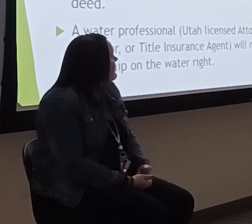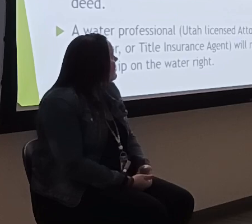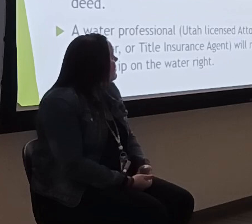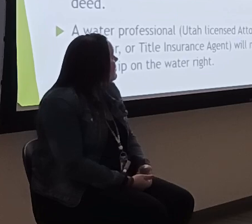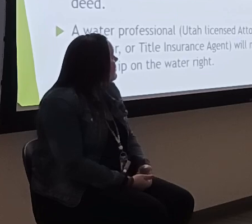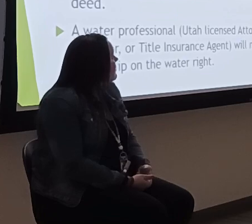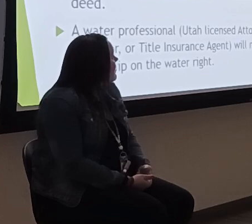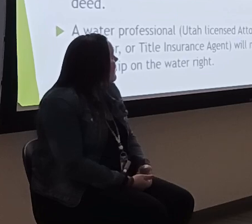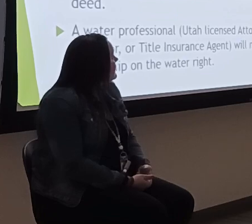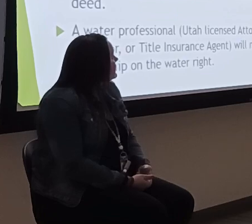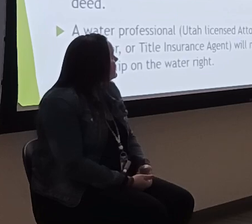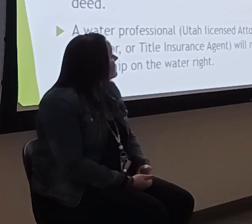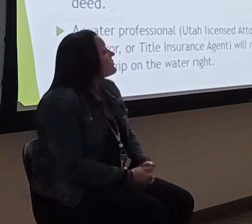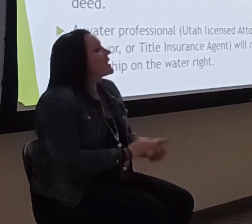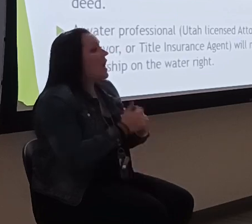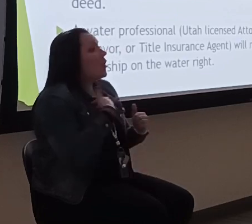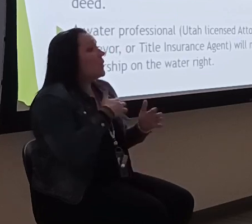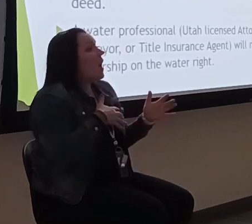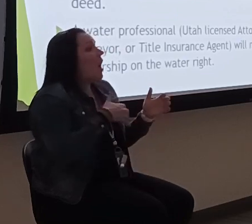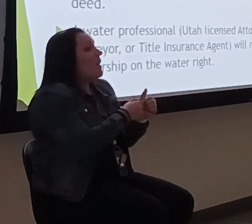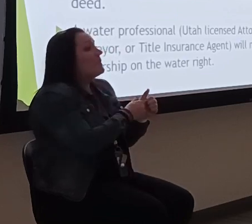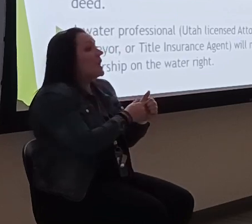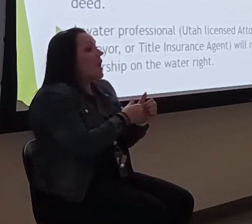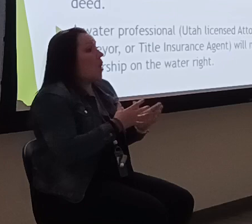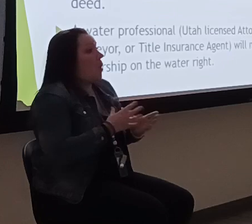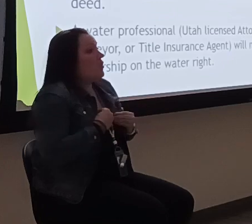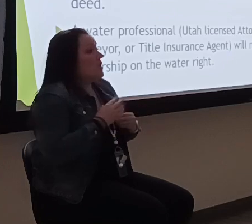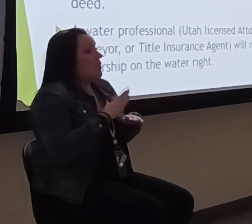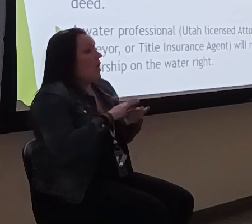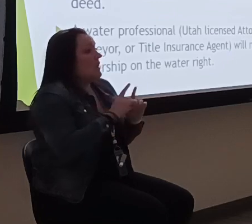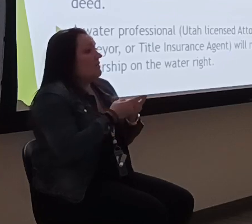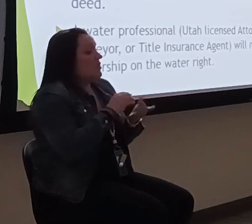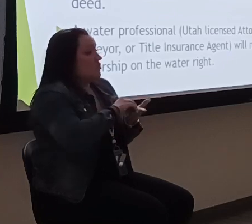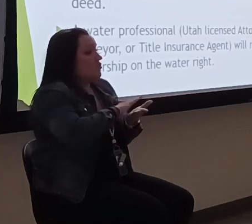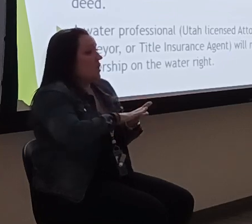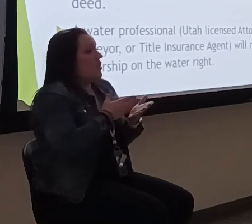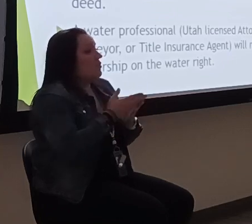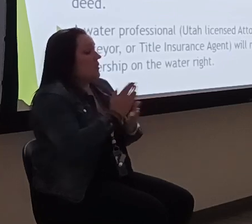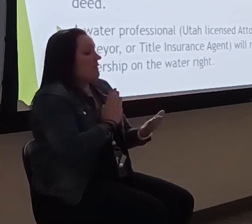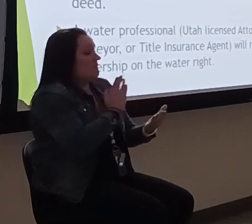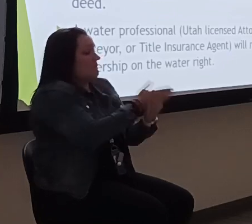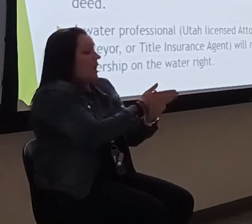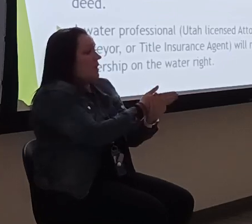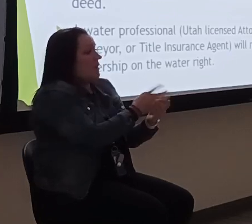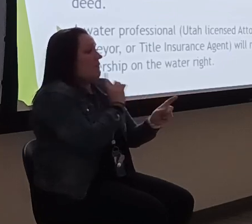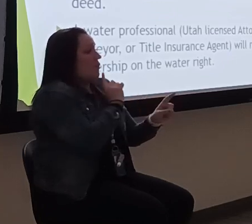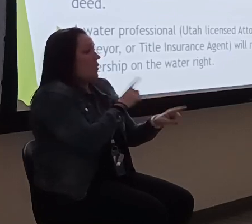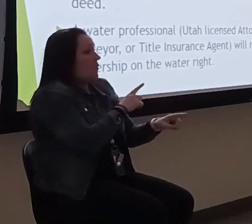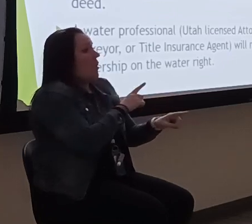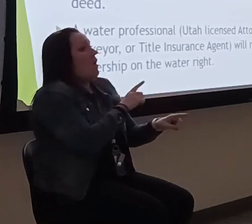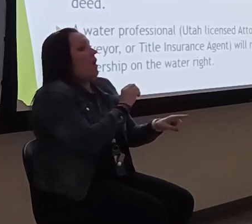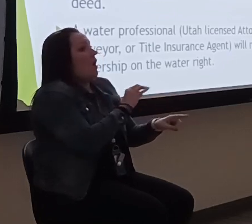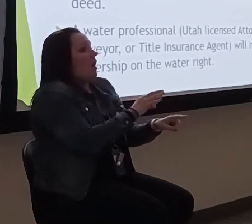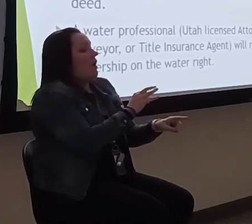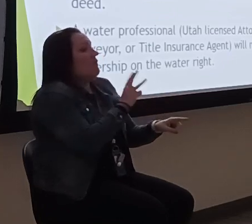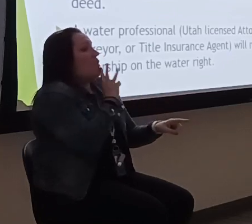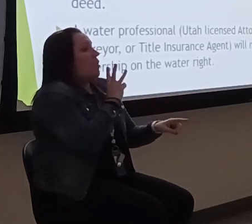And so the way that we update ownership on the division's records is through the filing of a report of water